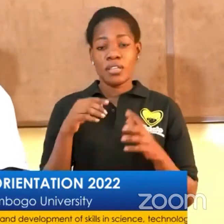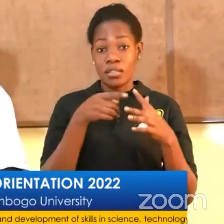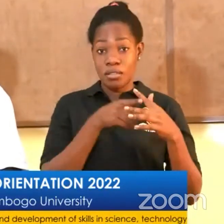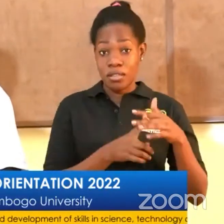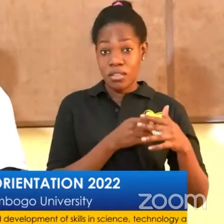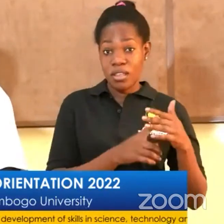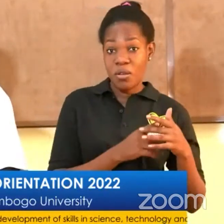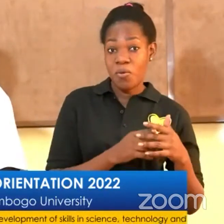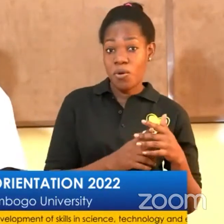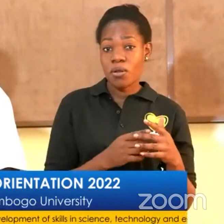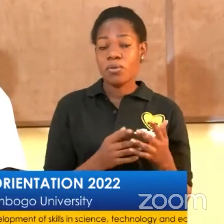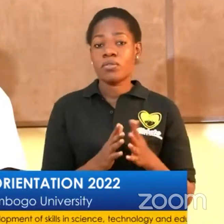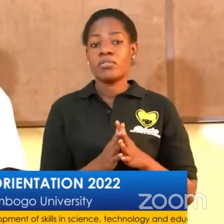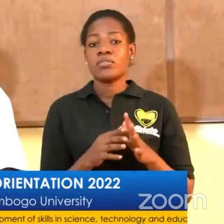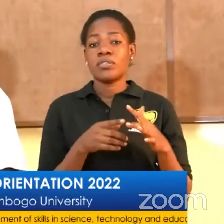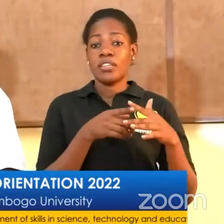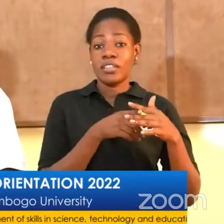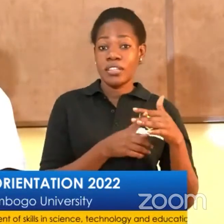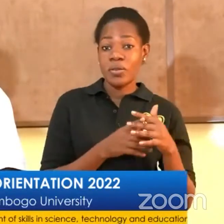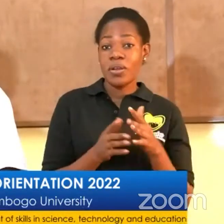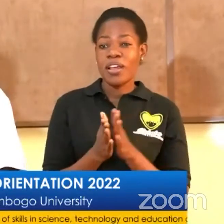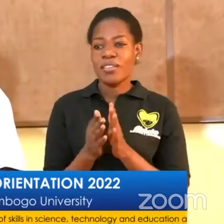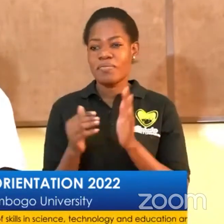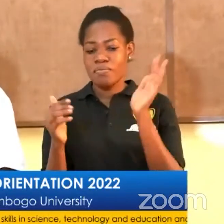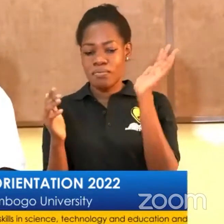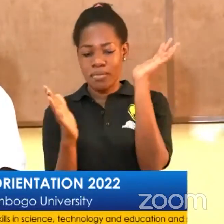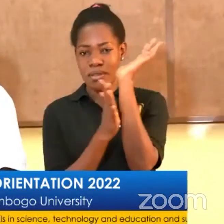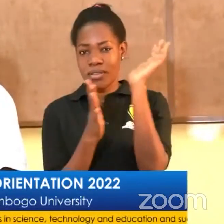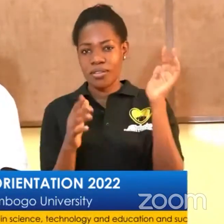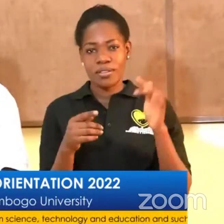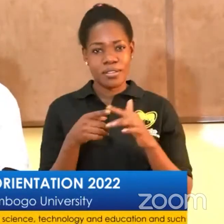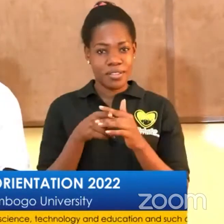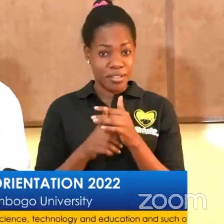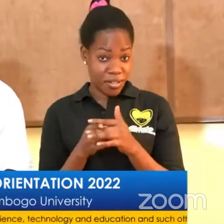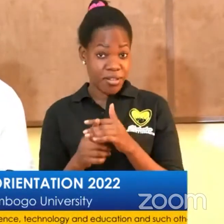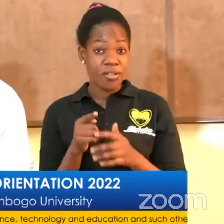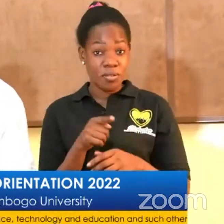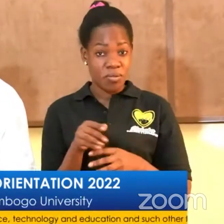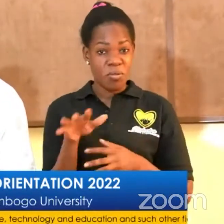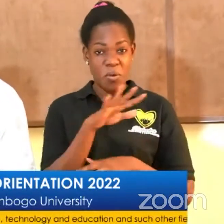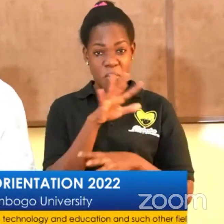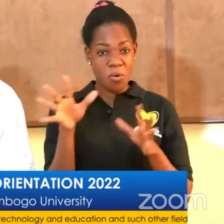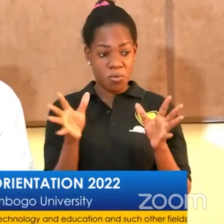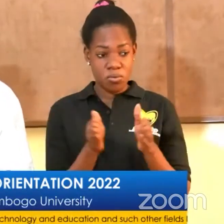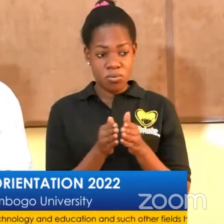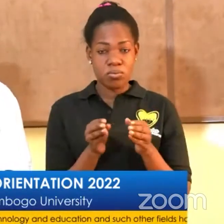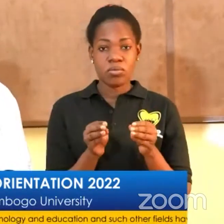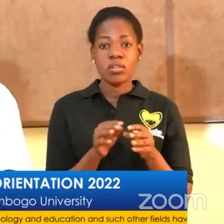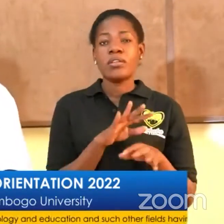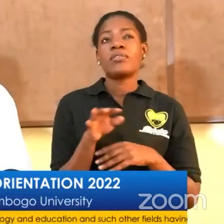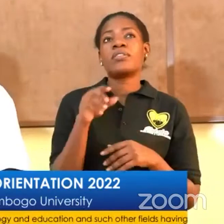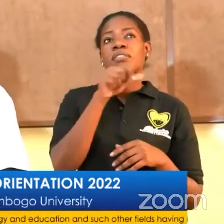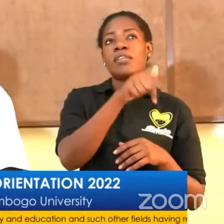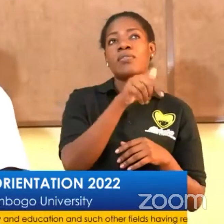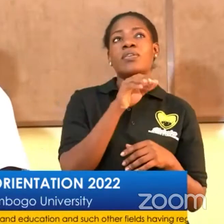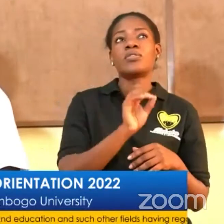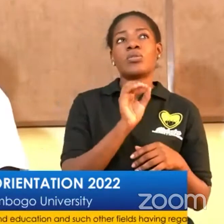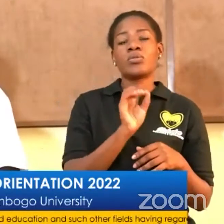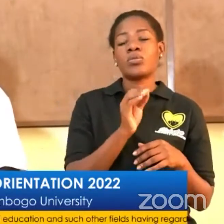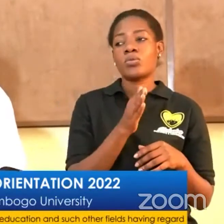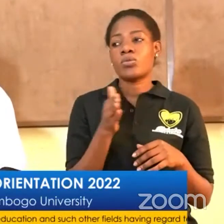and electrical engineering, among others. The code 700